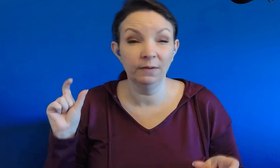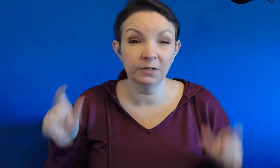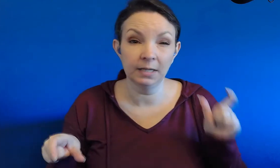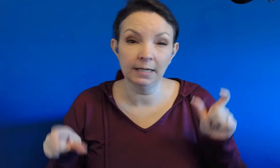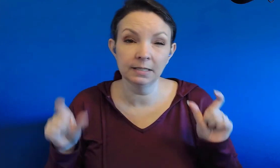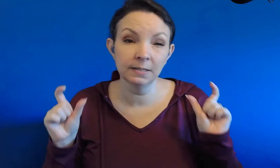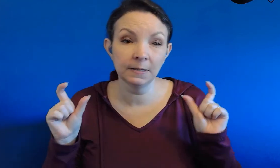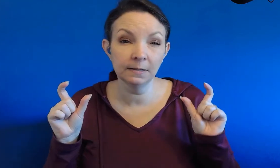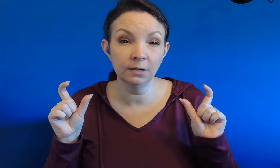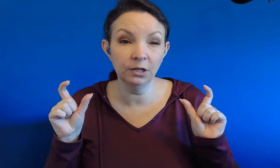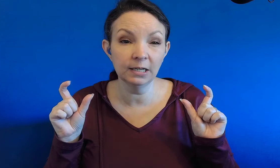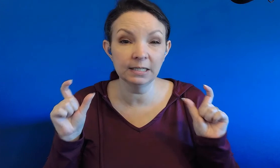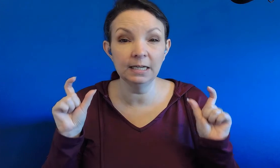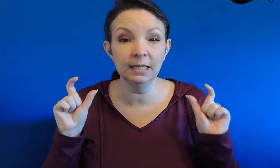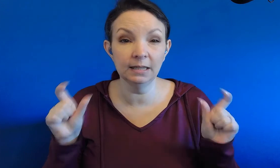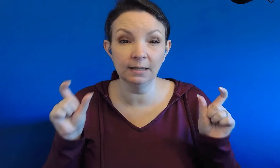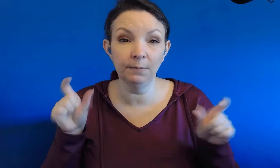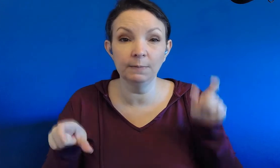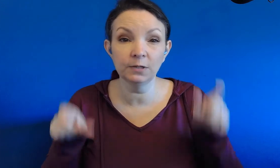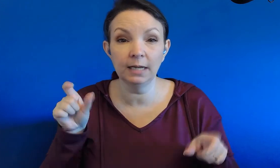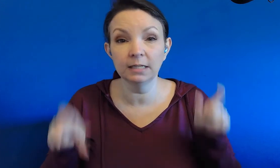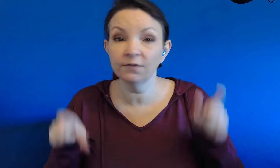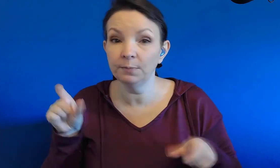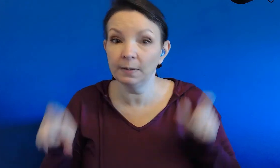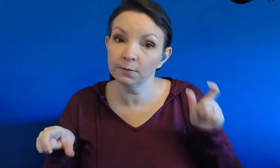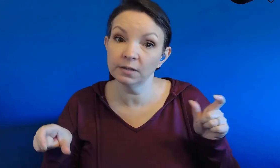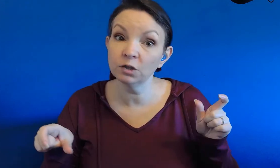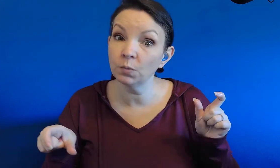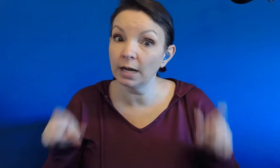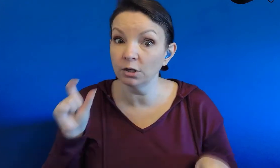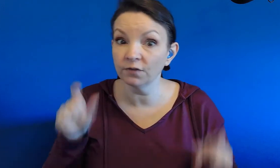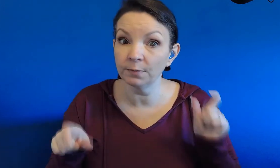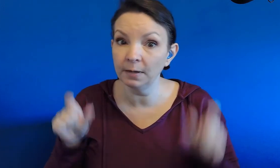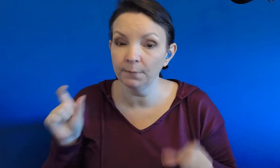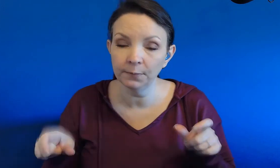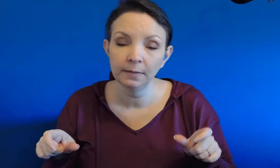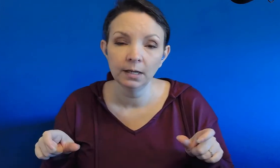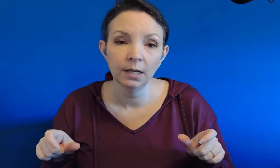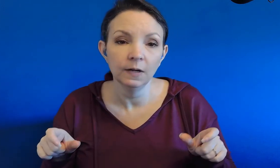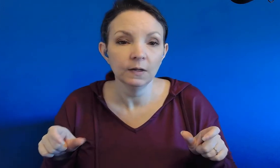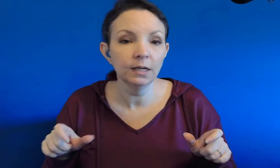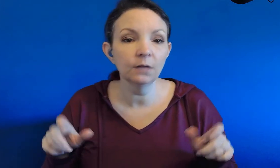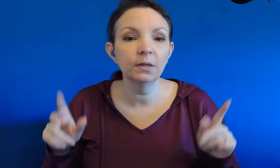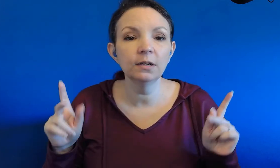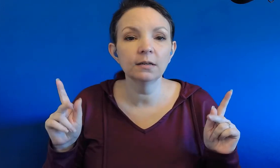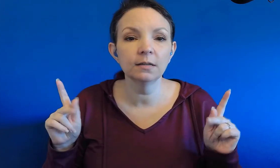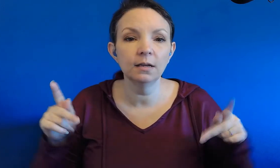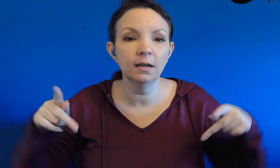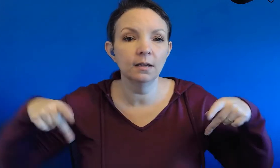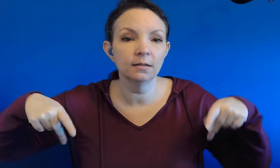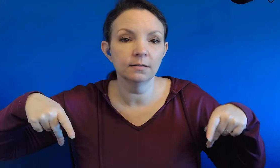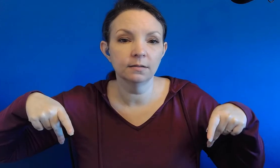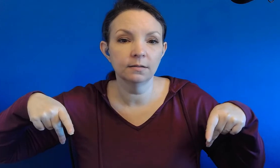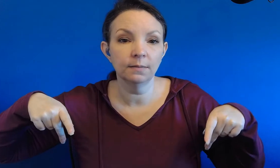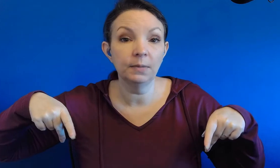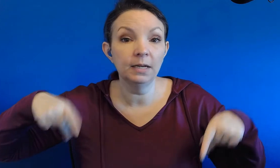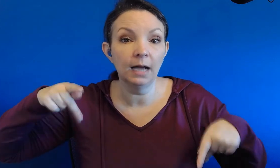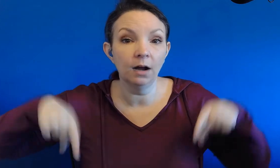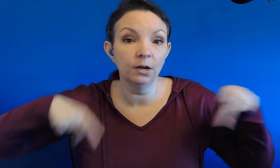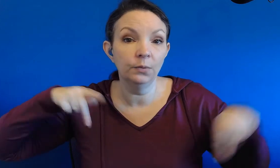signs. So you're going to see some people sign this for people. This is what I use for people. The other one you're going to see is the P down, and we go